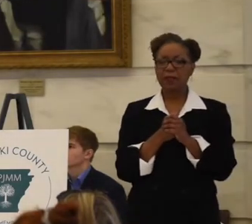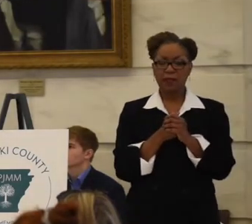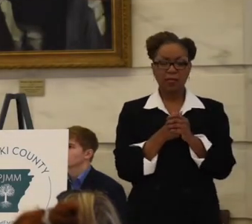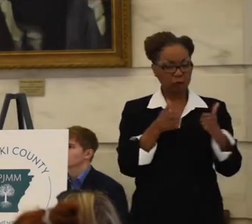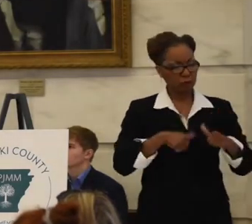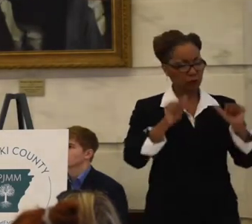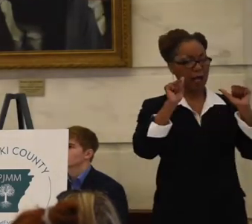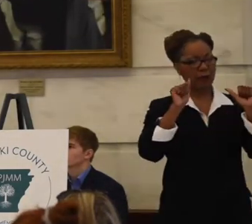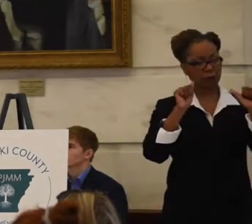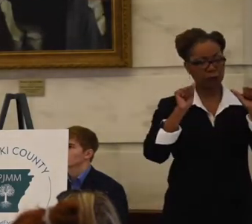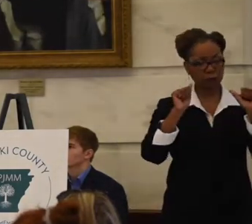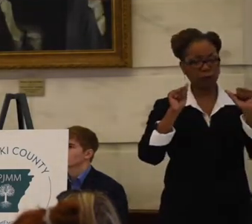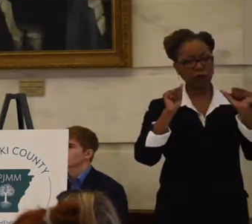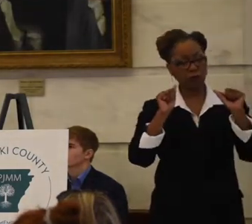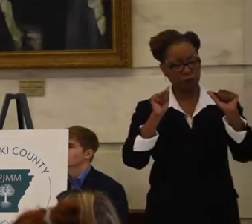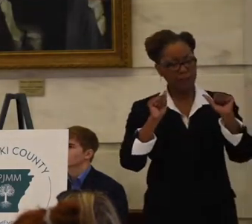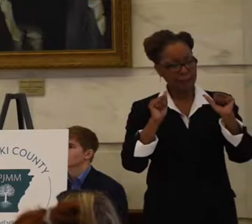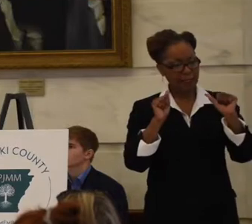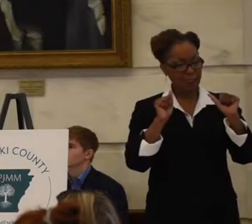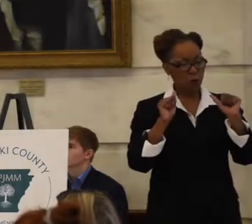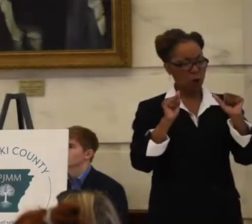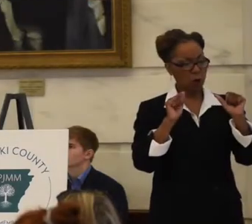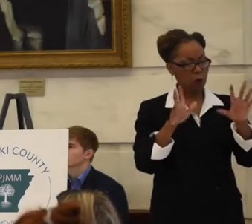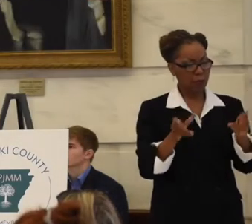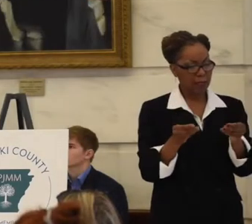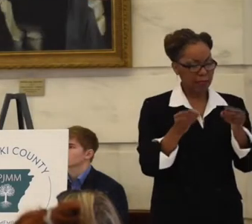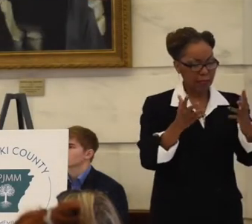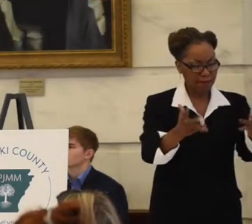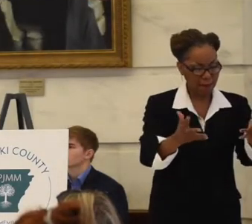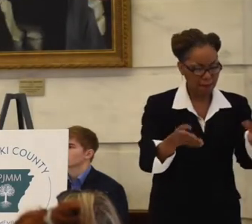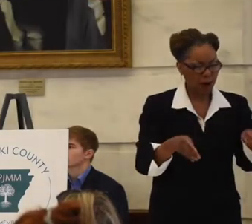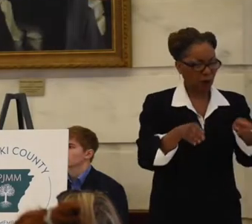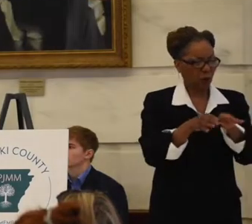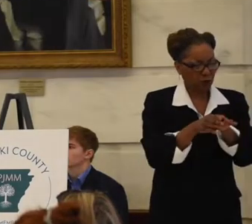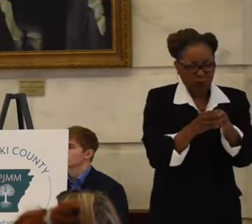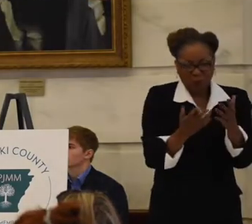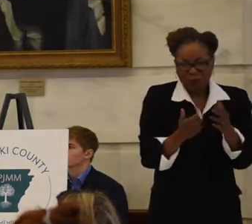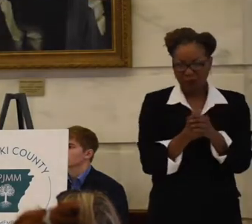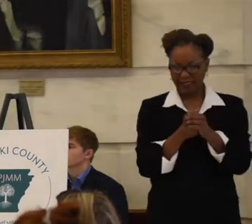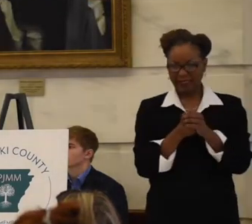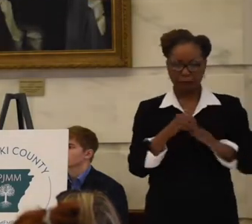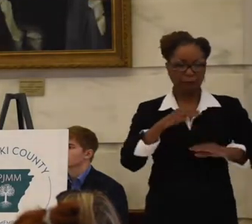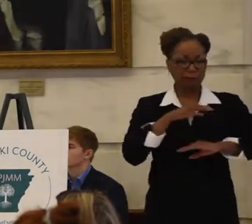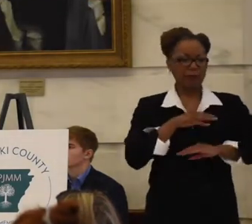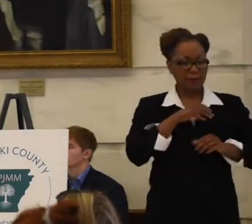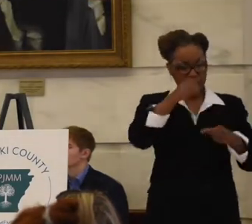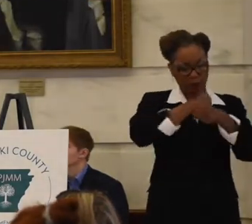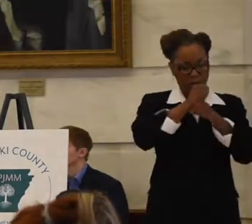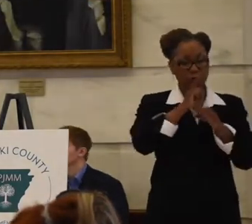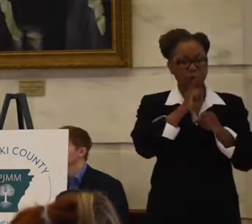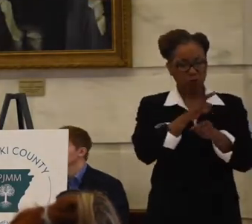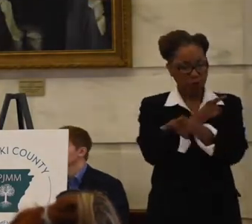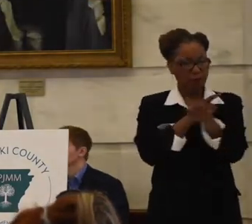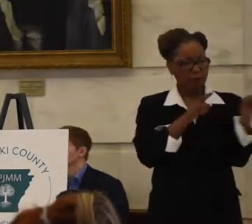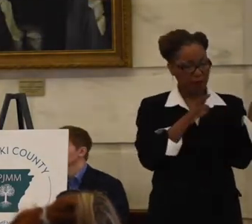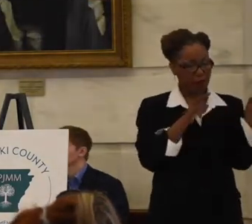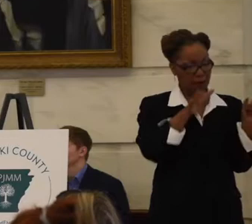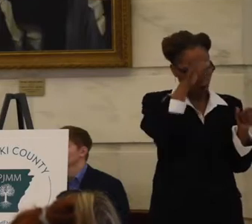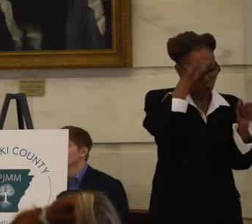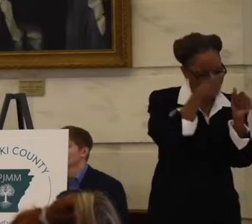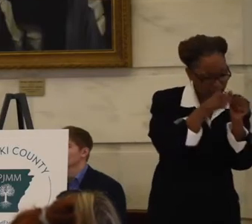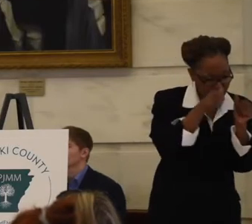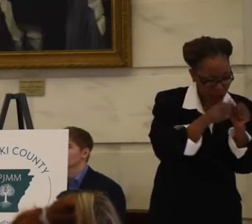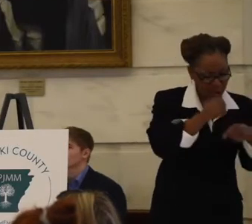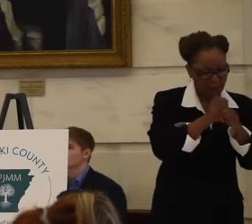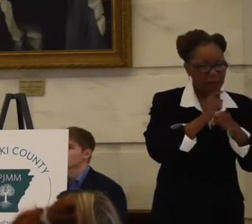is to try to bring closure to their bodies, to make sure that they're remembered, and make